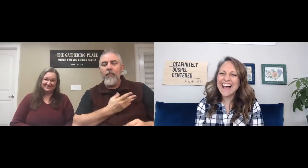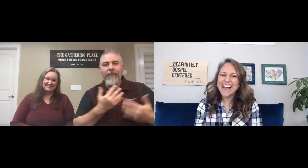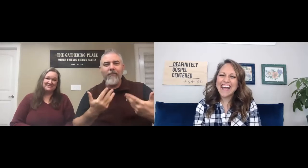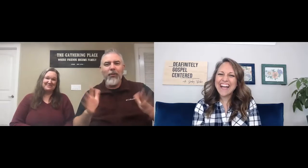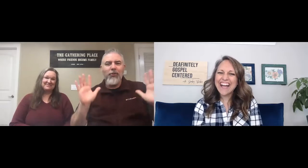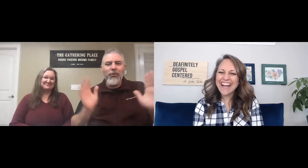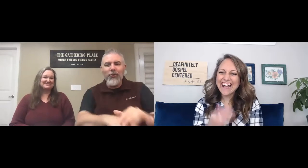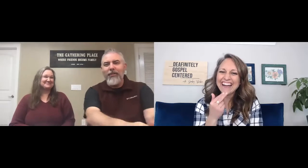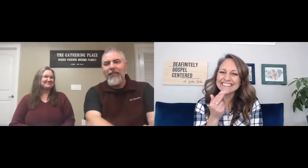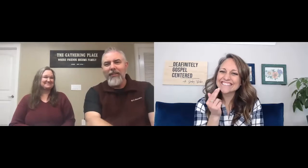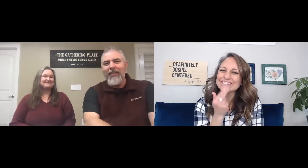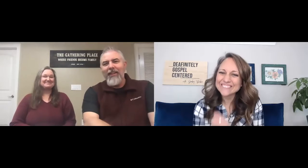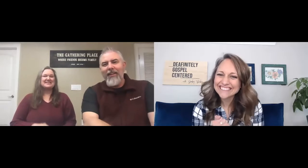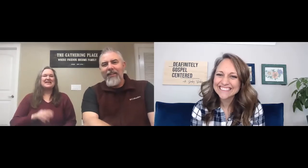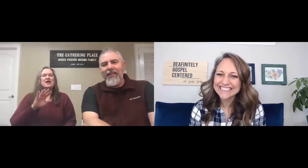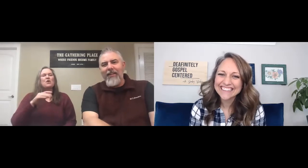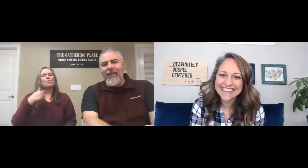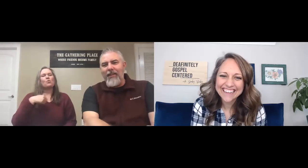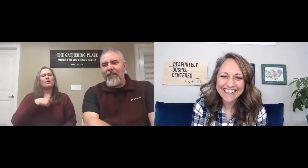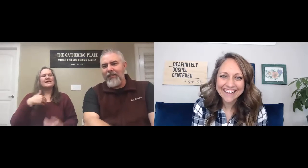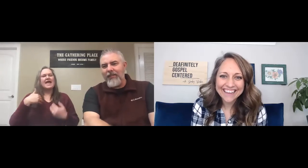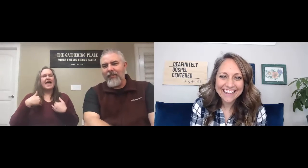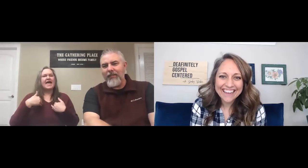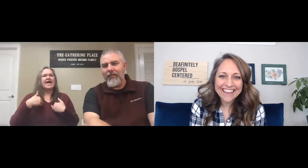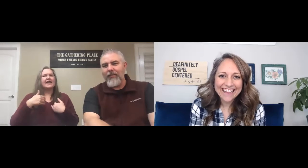like finished. I was in love with her. That's sweet.